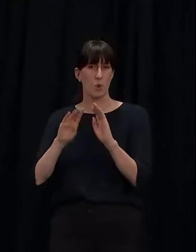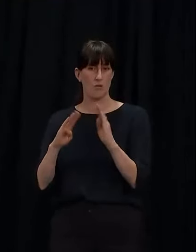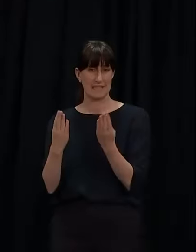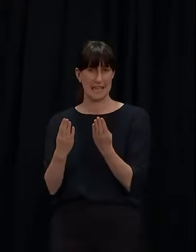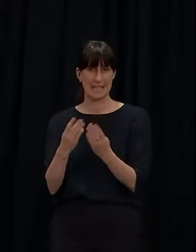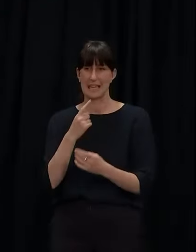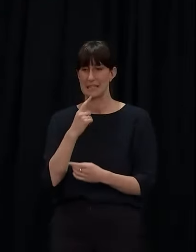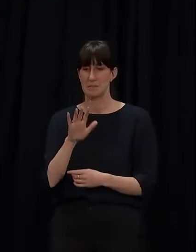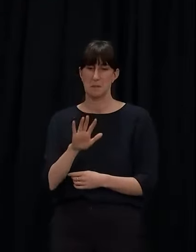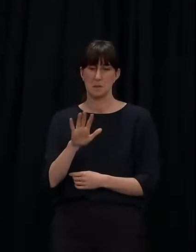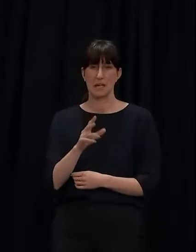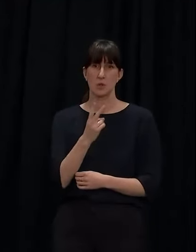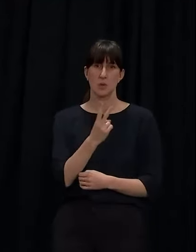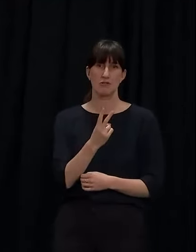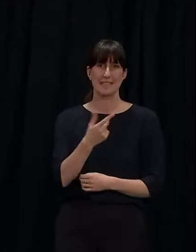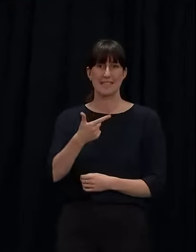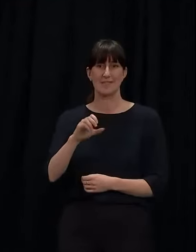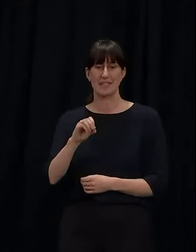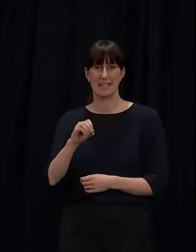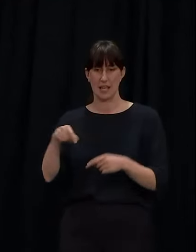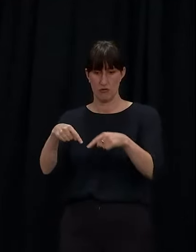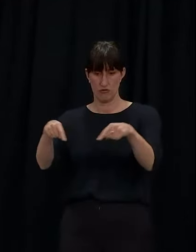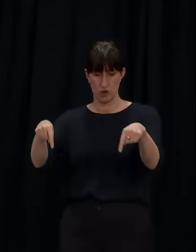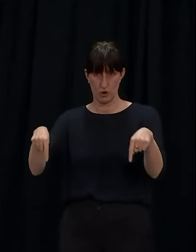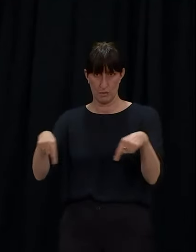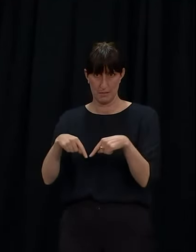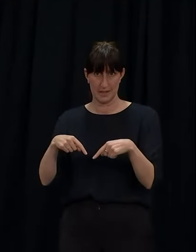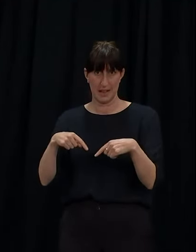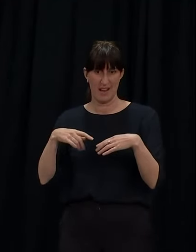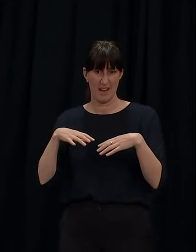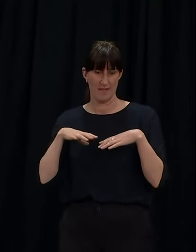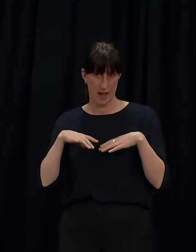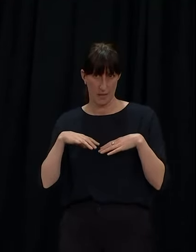Obviously 263 cases in Auckland. Yep. How many more